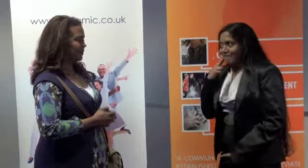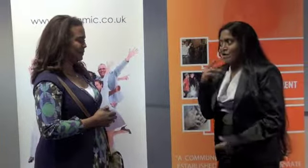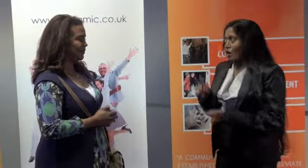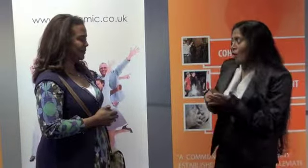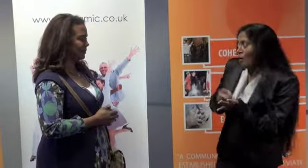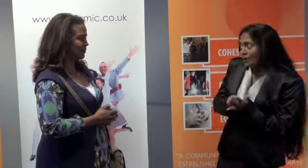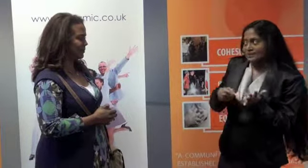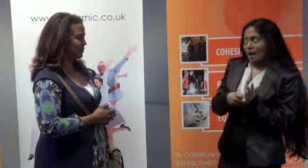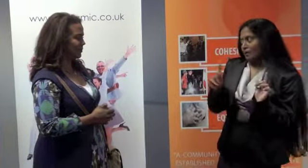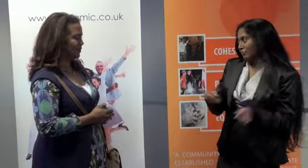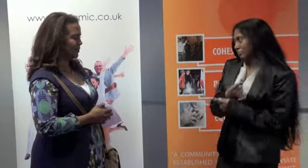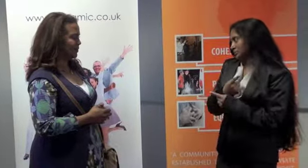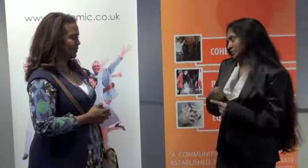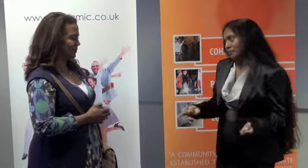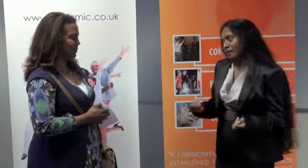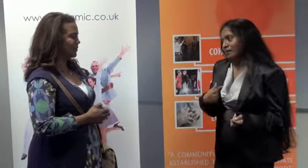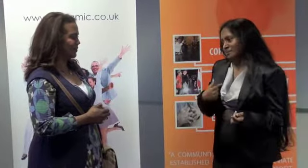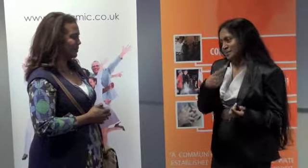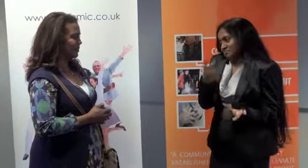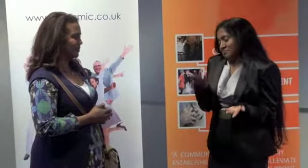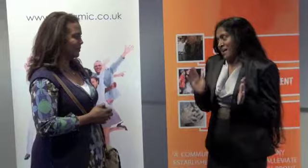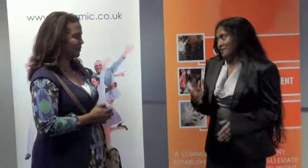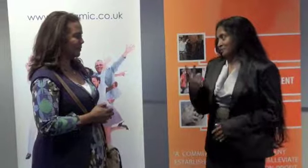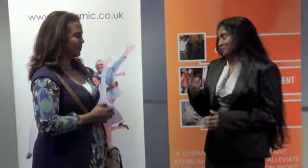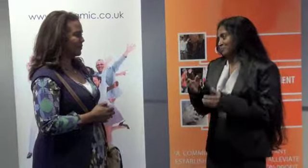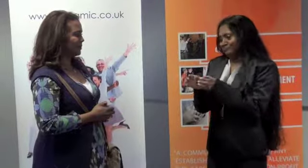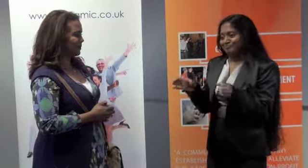and I couldn't choose one world, either the deaf world or the Tamil world.